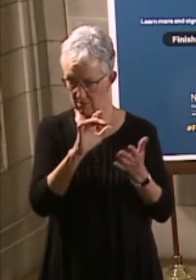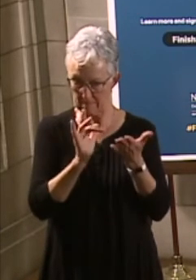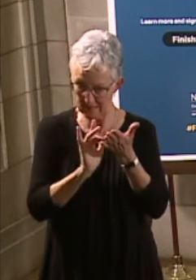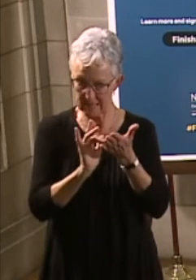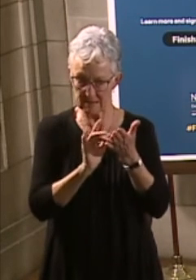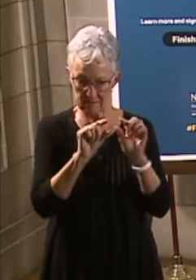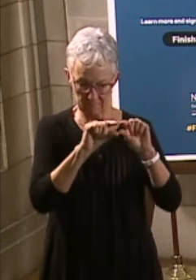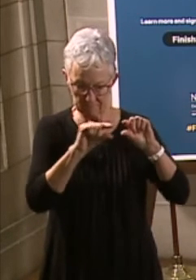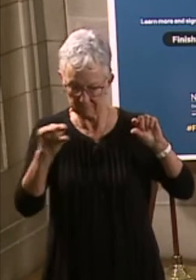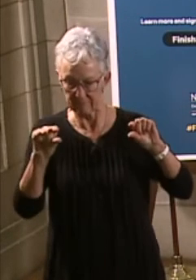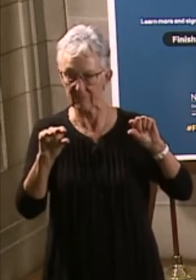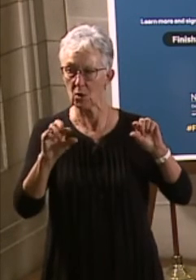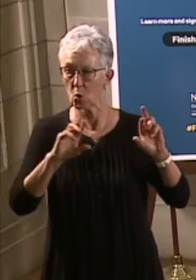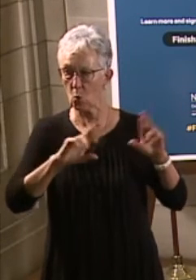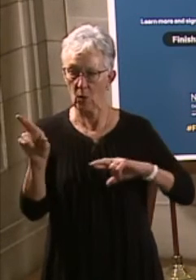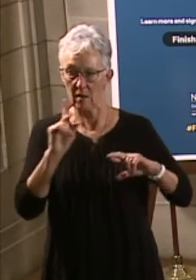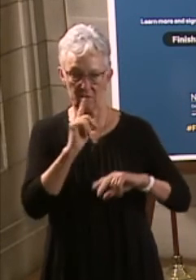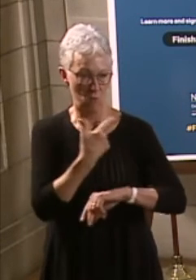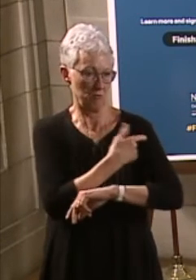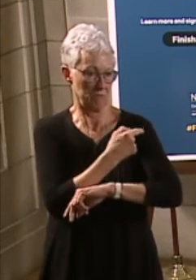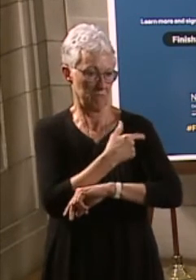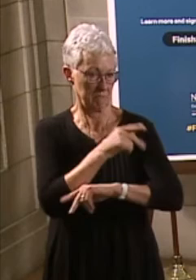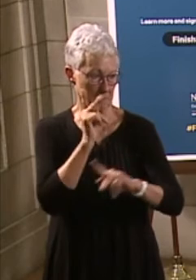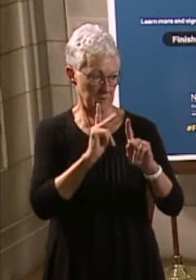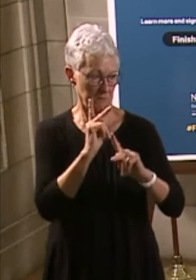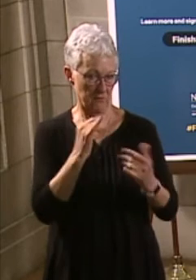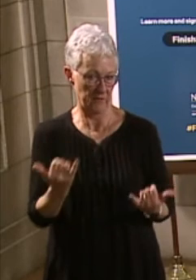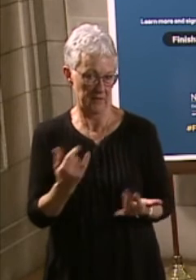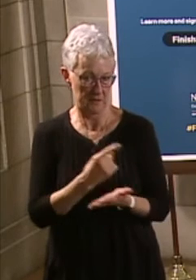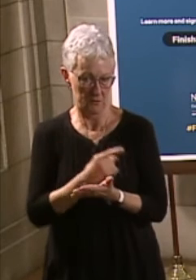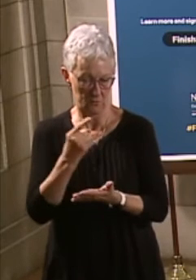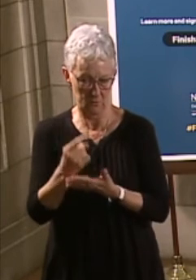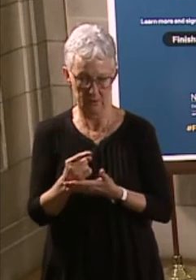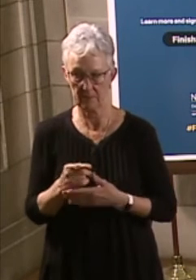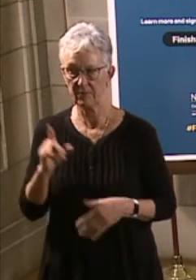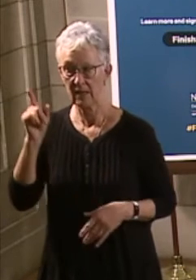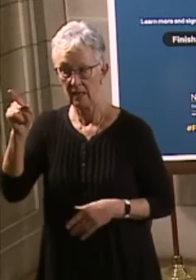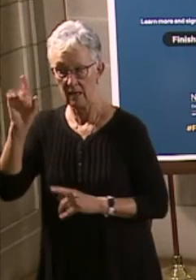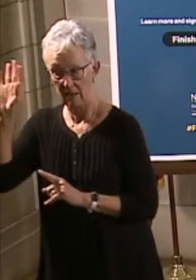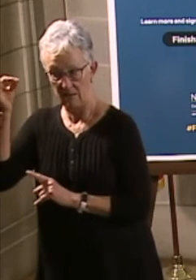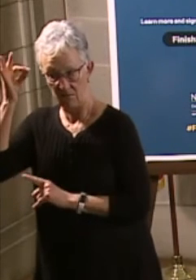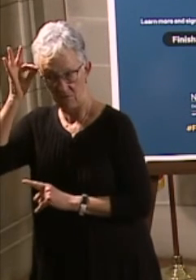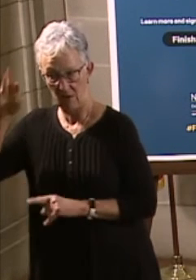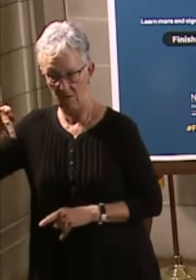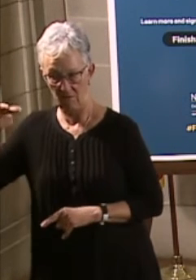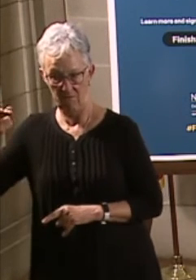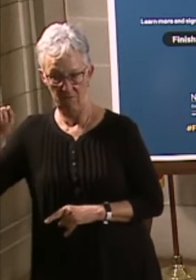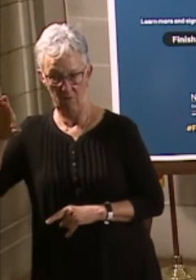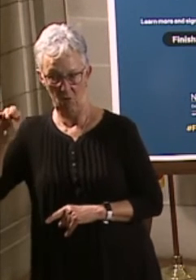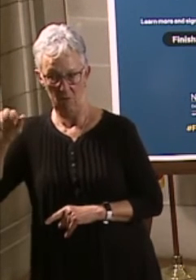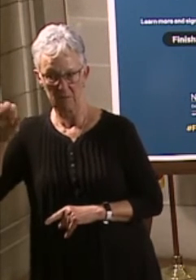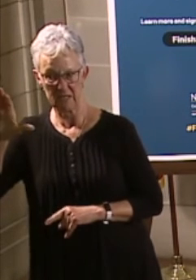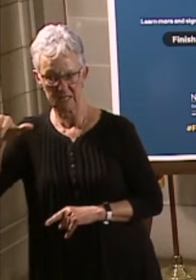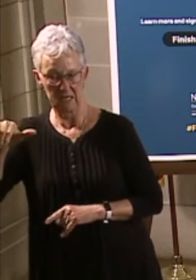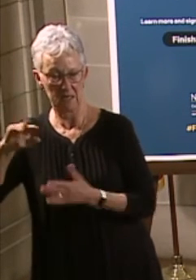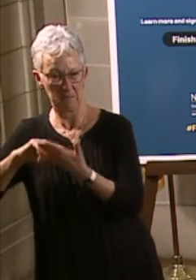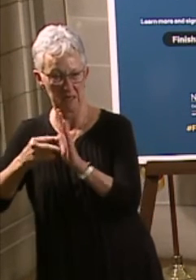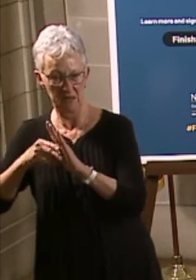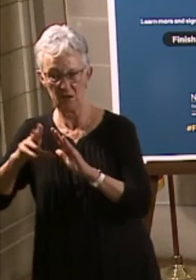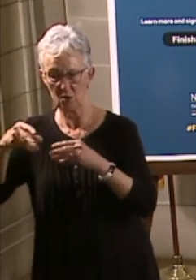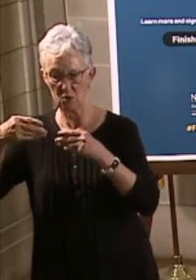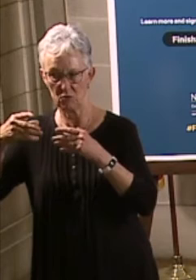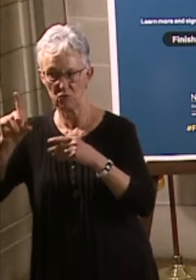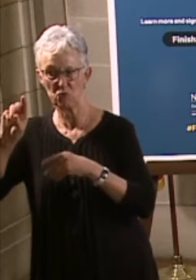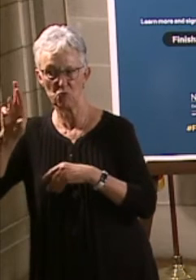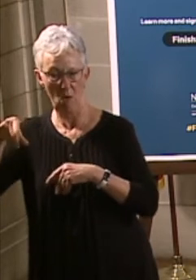in the state this week. The federal pharmacy program is also expanding, and that is going from 17,000 pharmacies